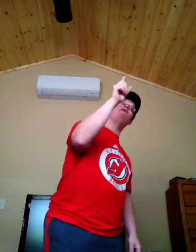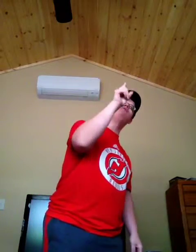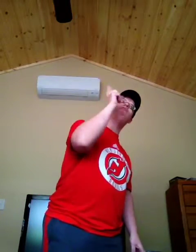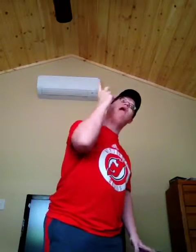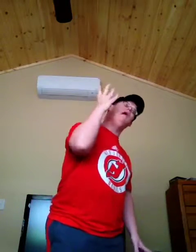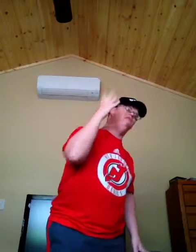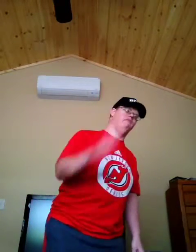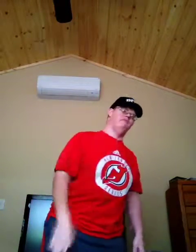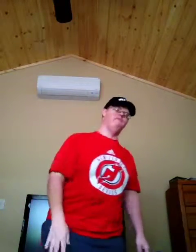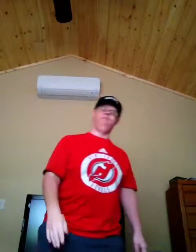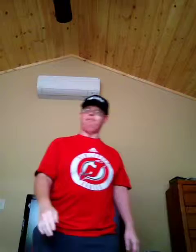7-5.